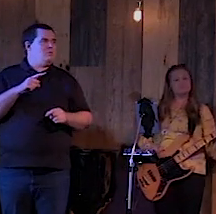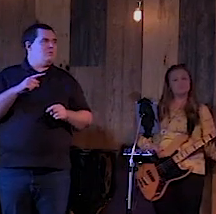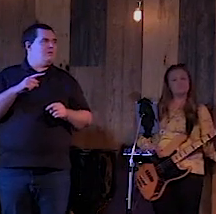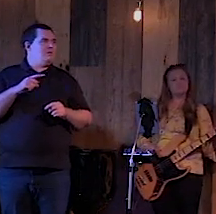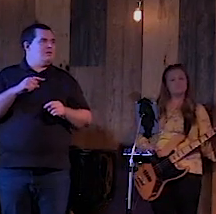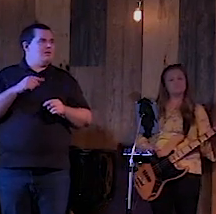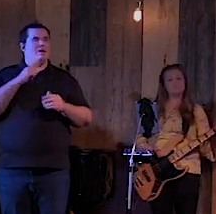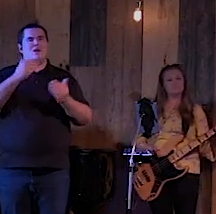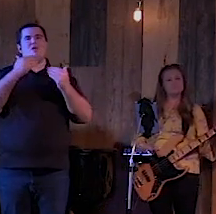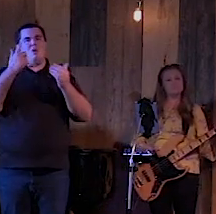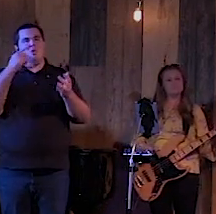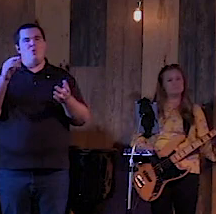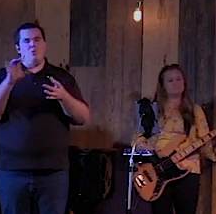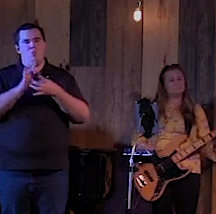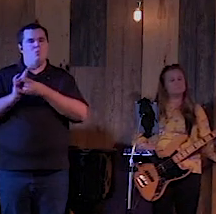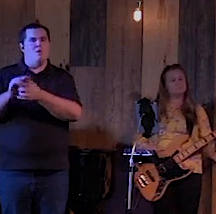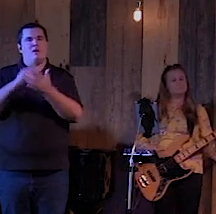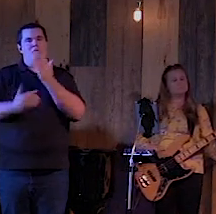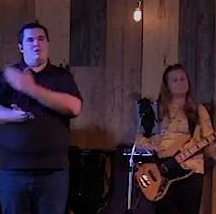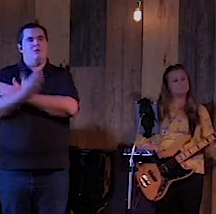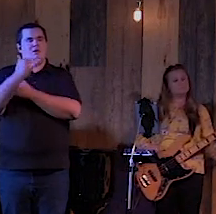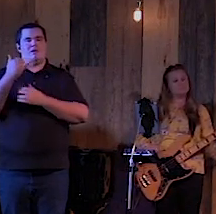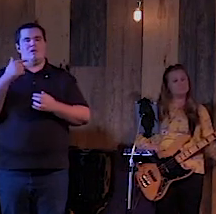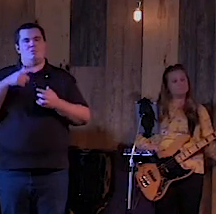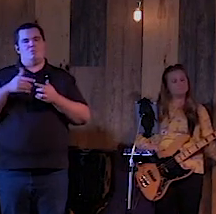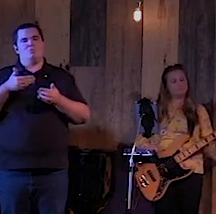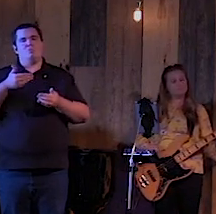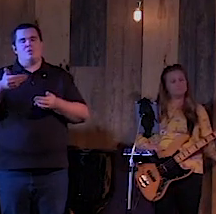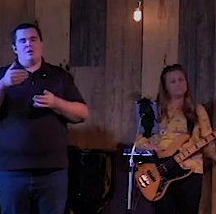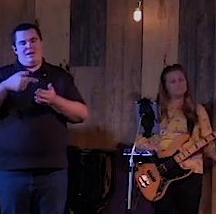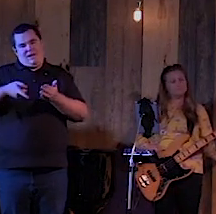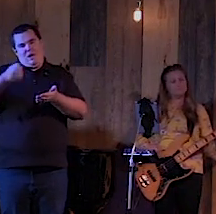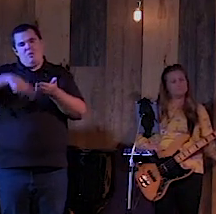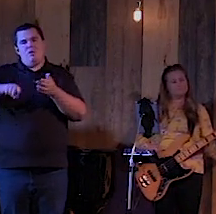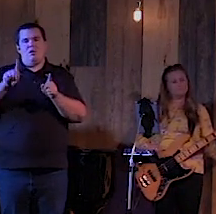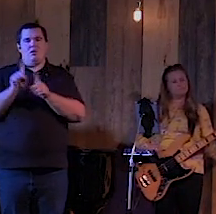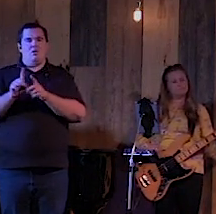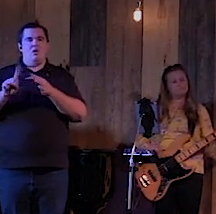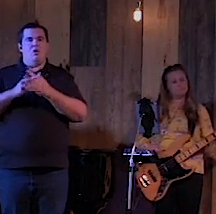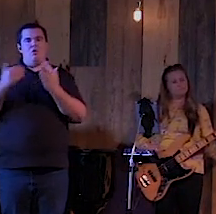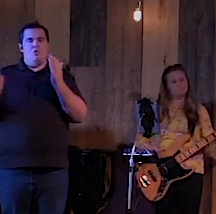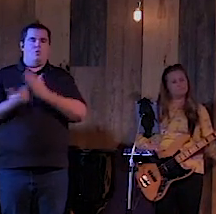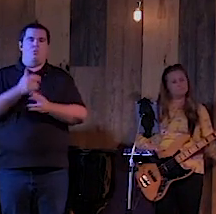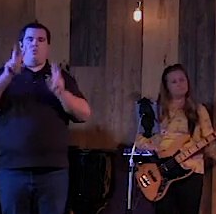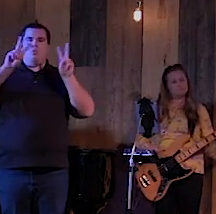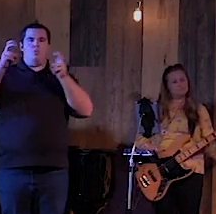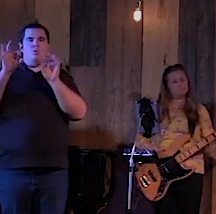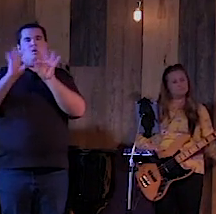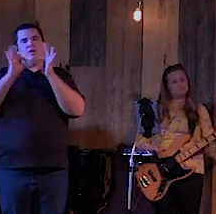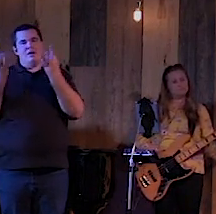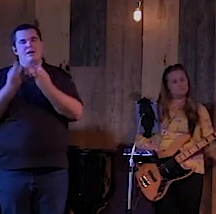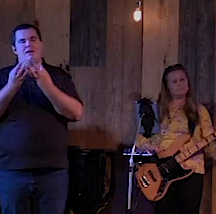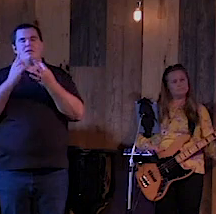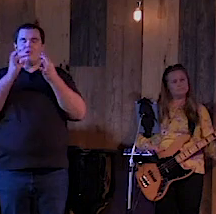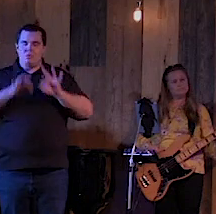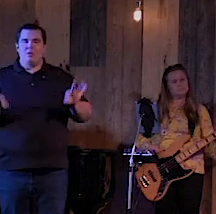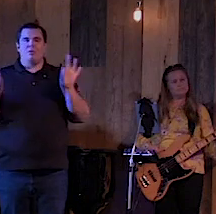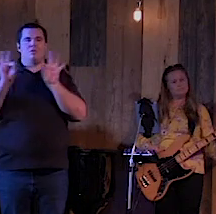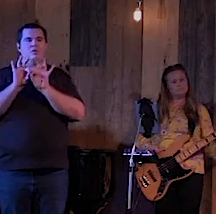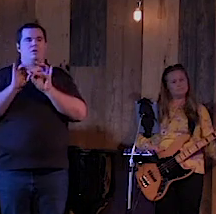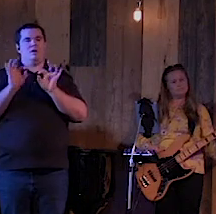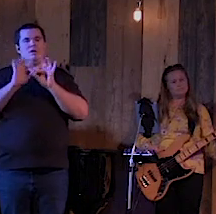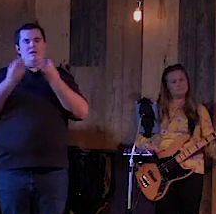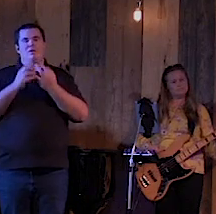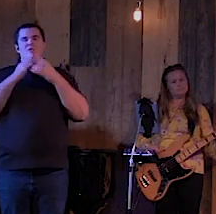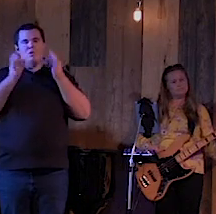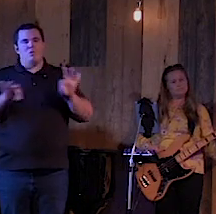want to say thank you for joining us today, and I want to invite you to kind of tune in next week as we begin a new series called Family Matters. Family